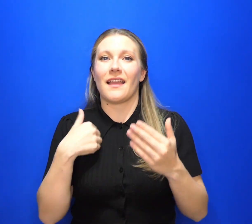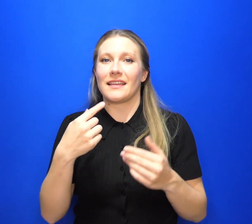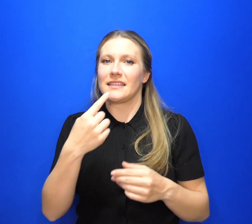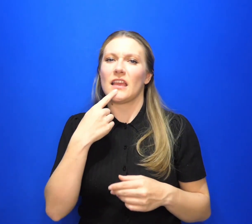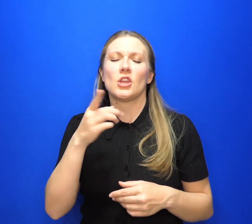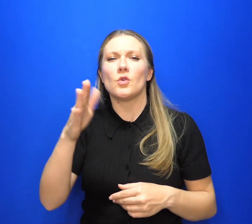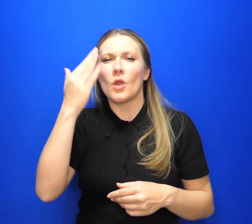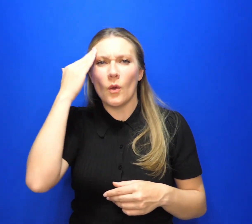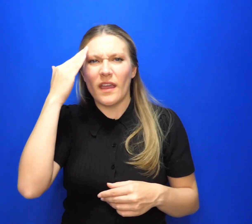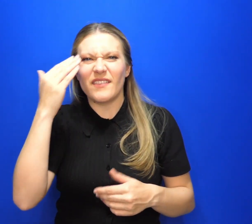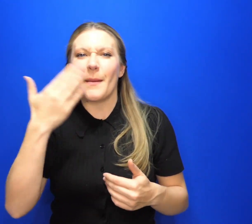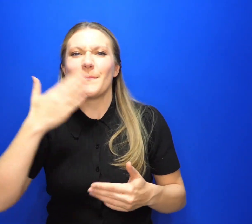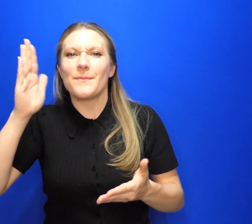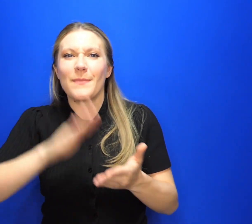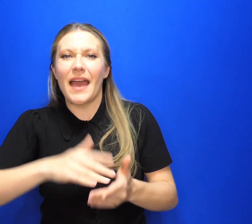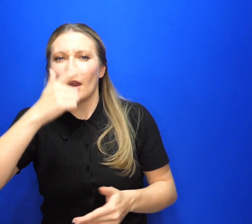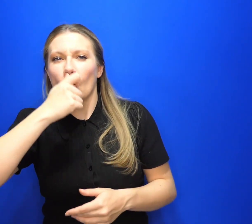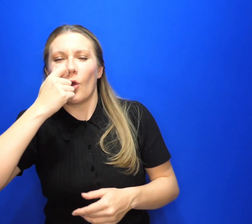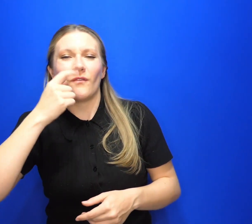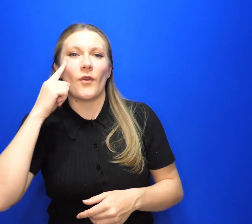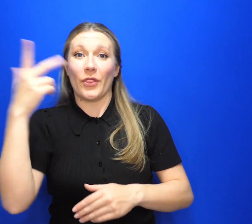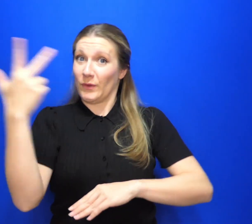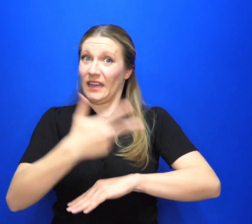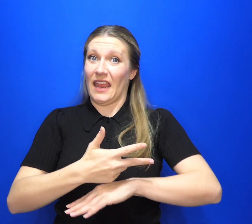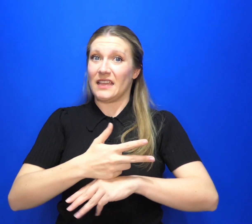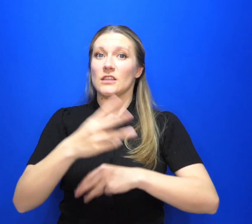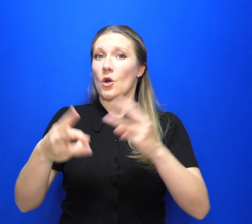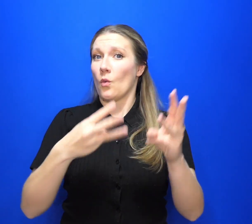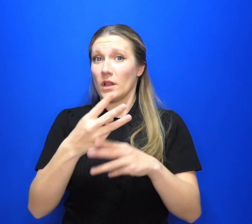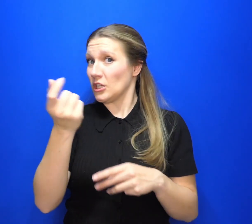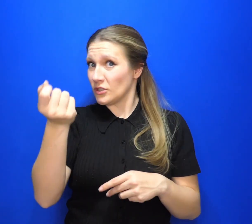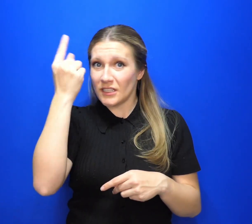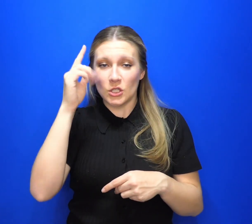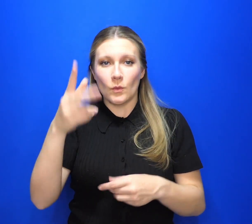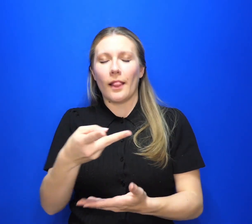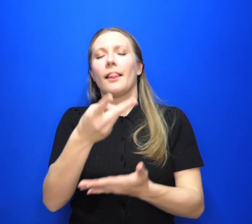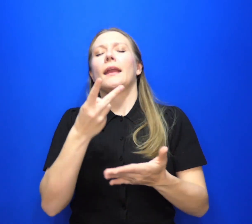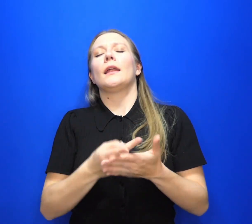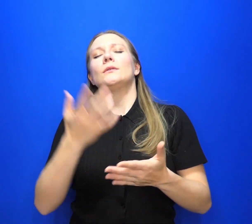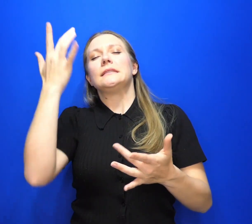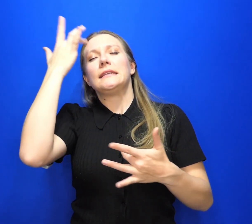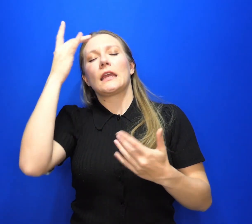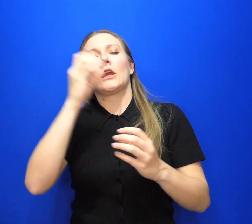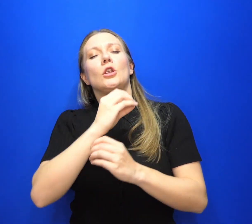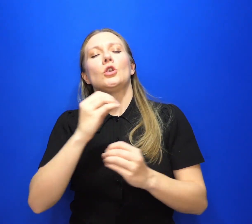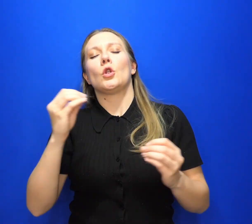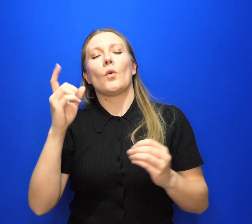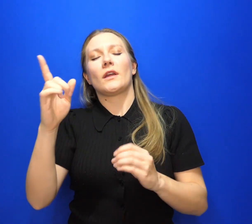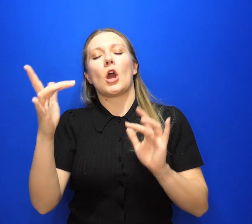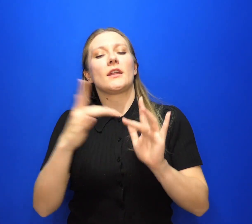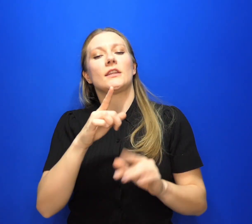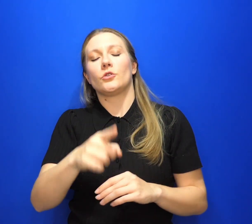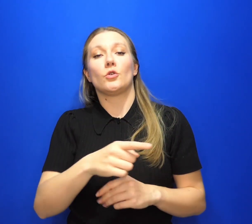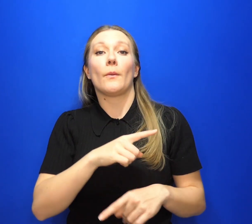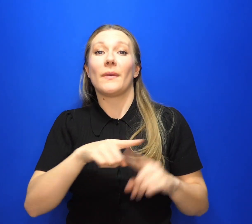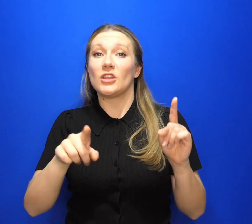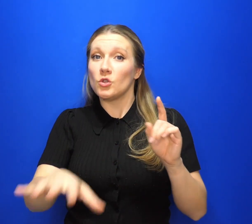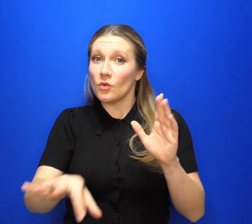understands you're going to lay down, you're going to be sick and nobody's going to hear from you. And you find a way to make that time. You do that when you're the parent of a child. You go,